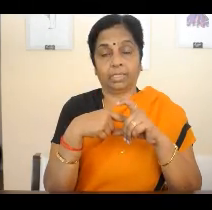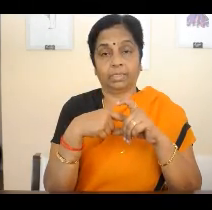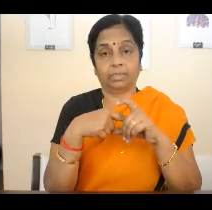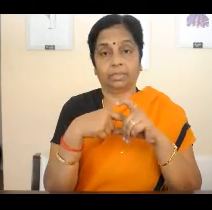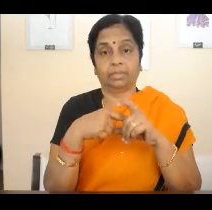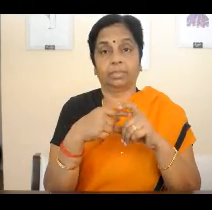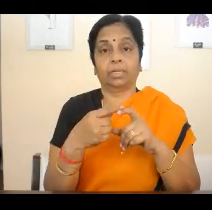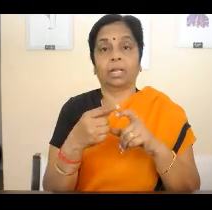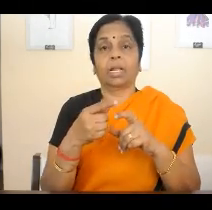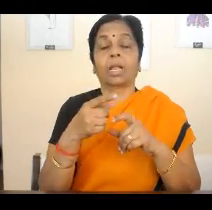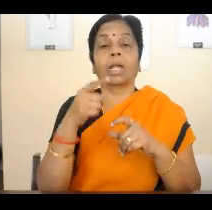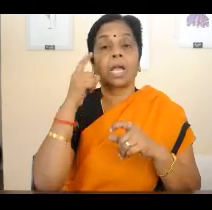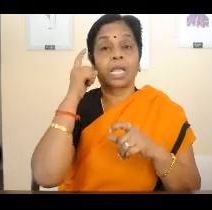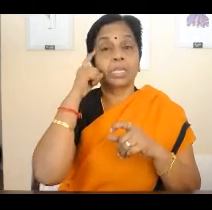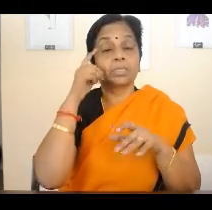and psychological barriers